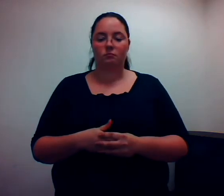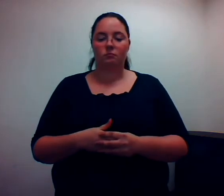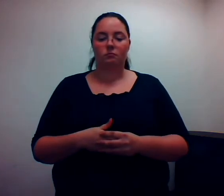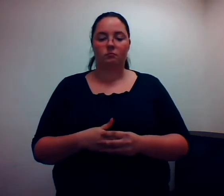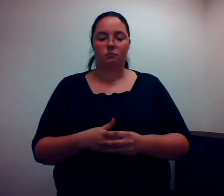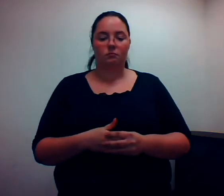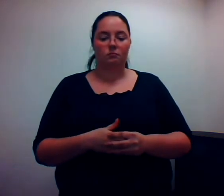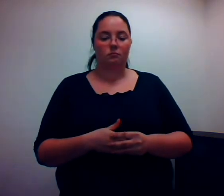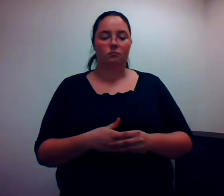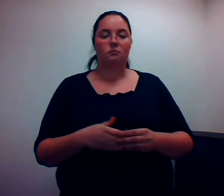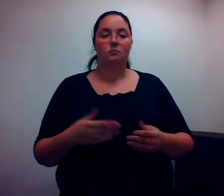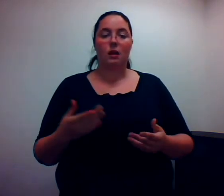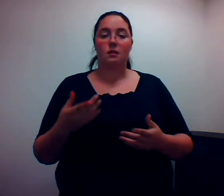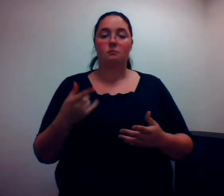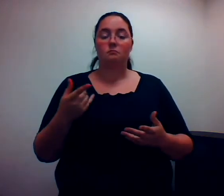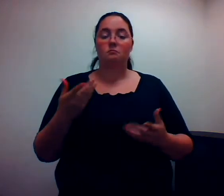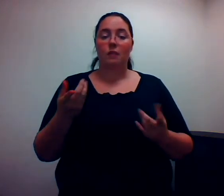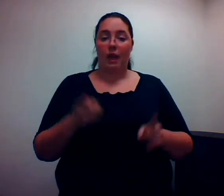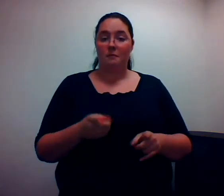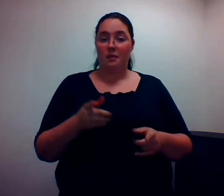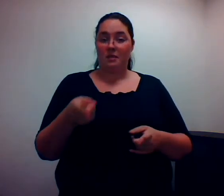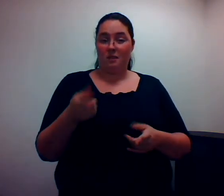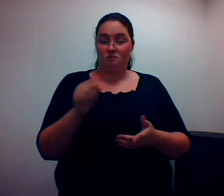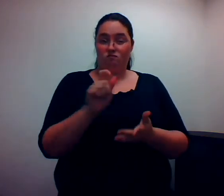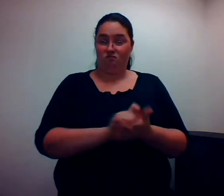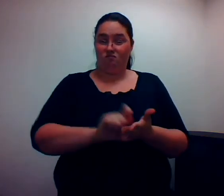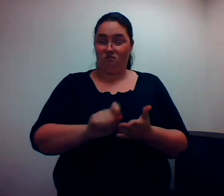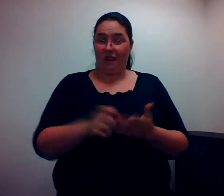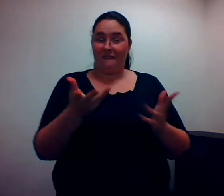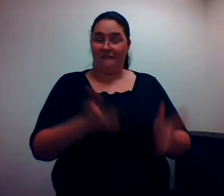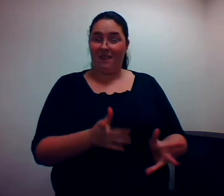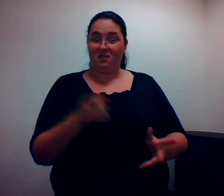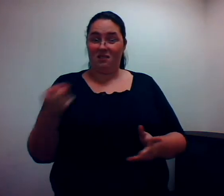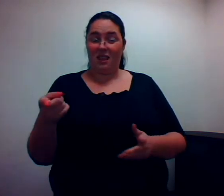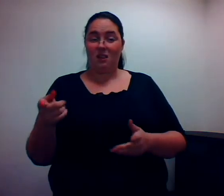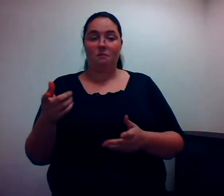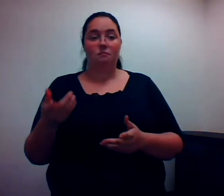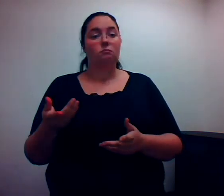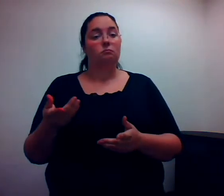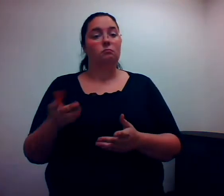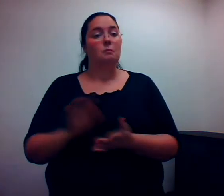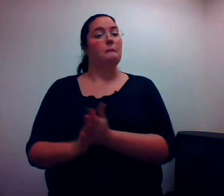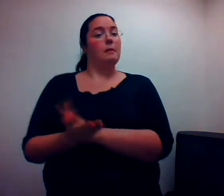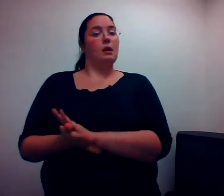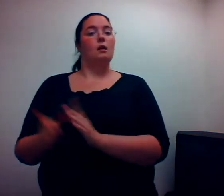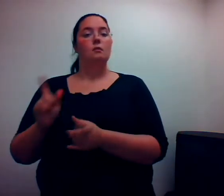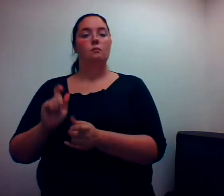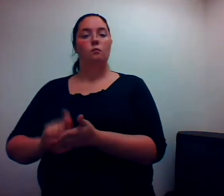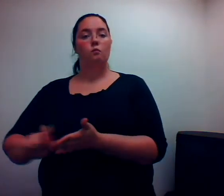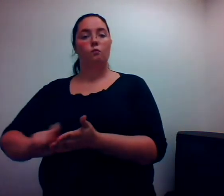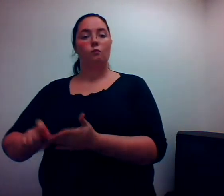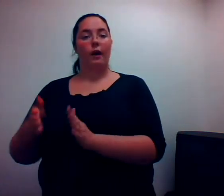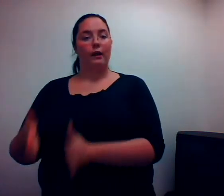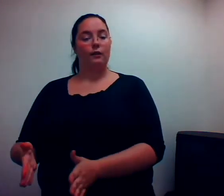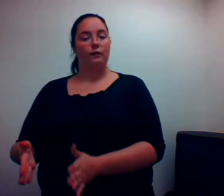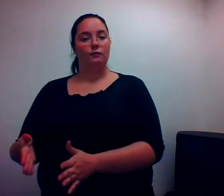writers creating a new body of knowledge with their report. So even, just thinking about using that with freshman students on a skills